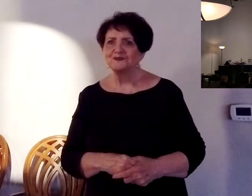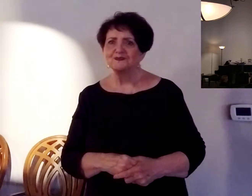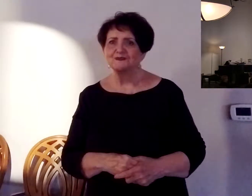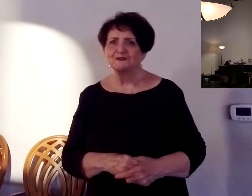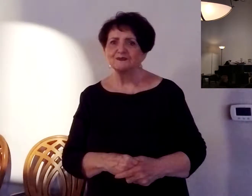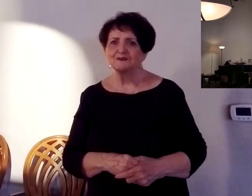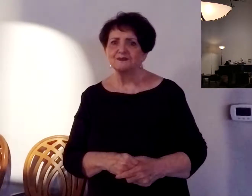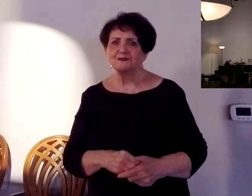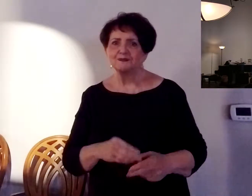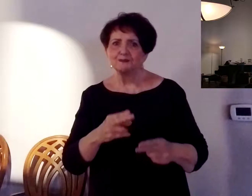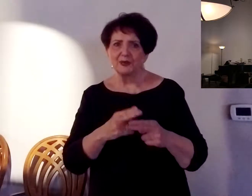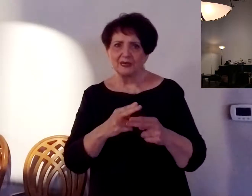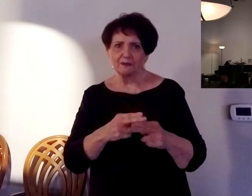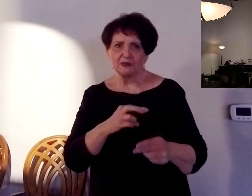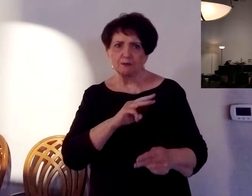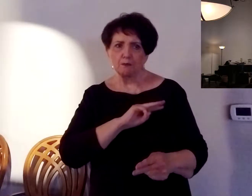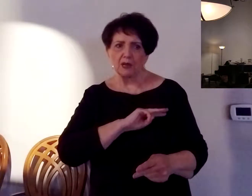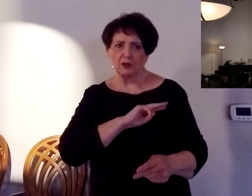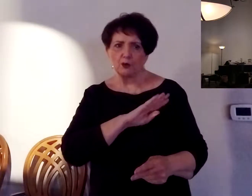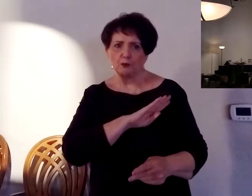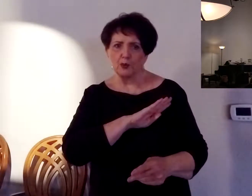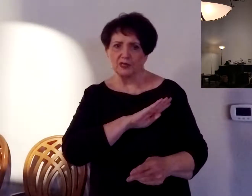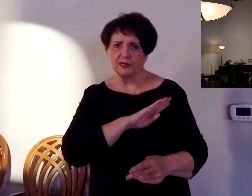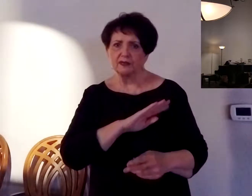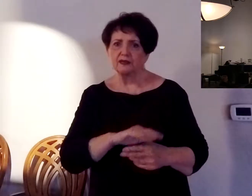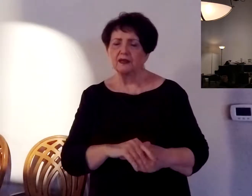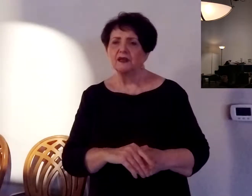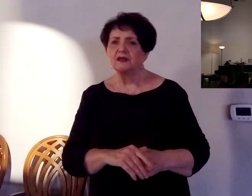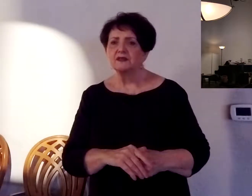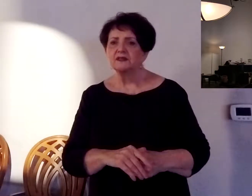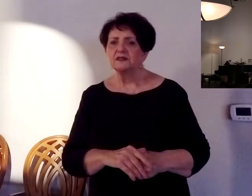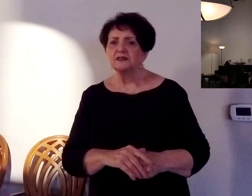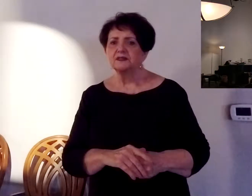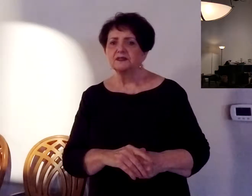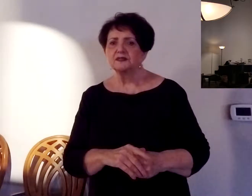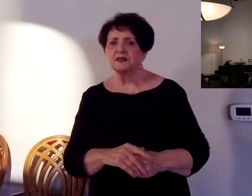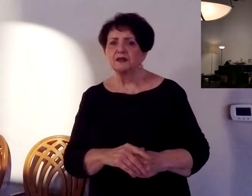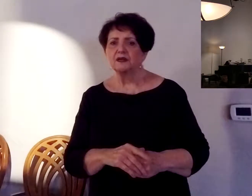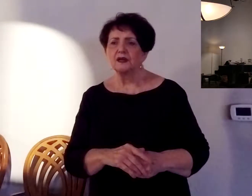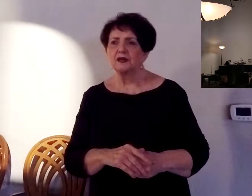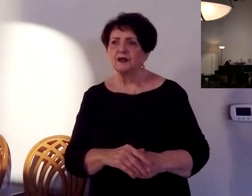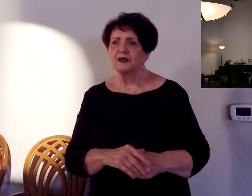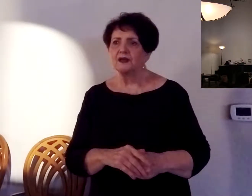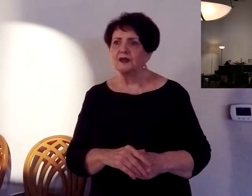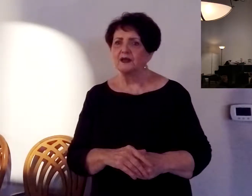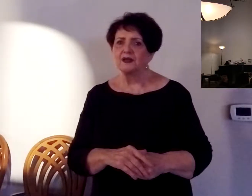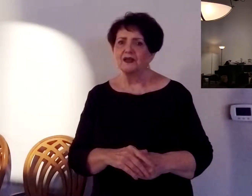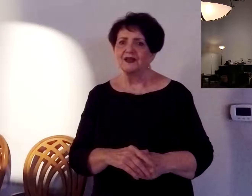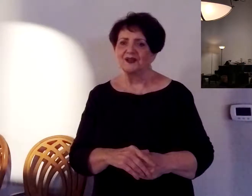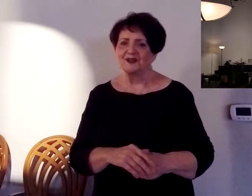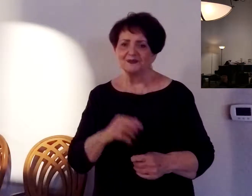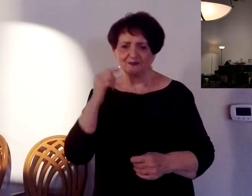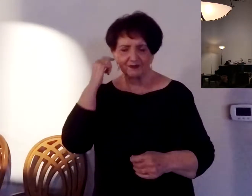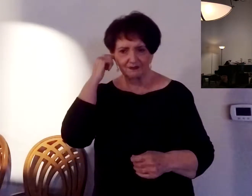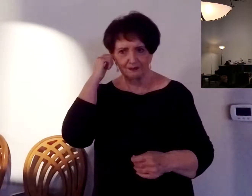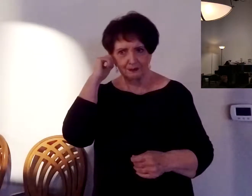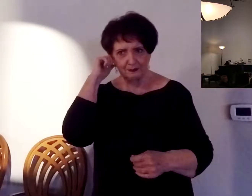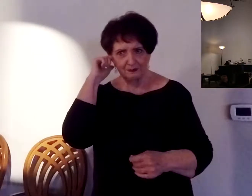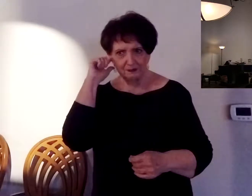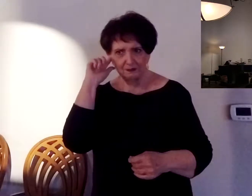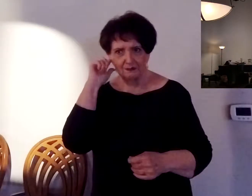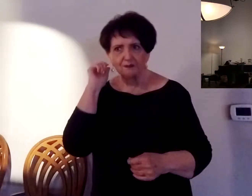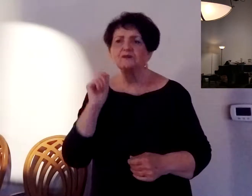I'm Michael, and this is one of my best. Catherine, just go ahead and stand up in the aisle so we can see